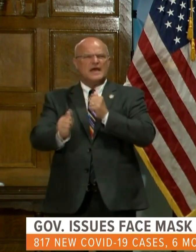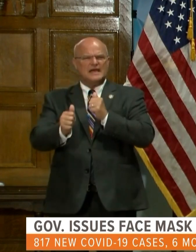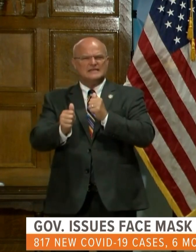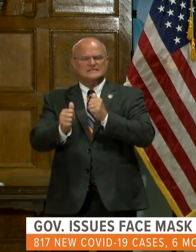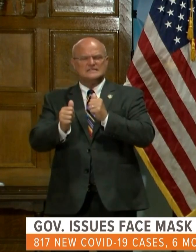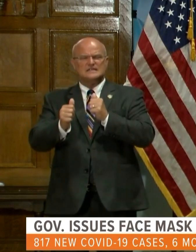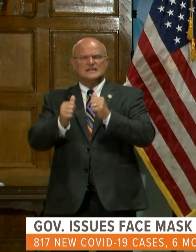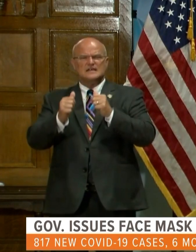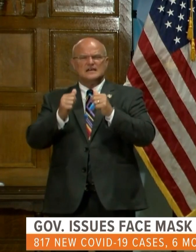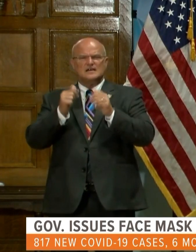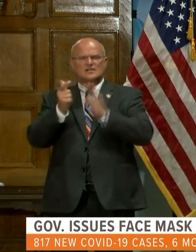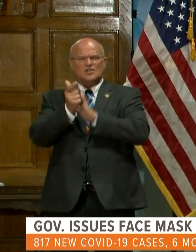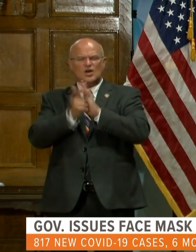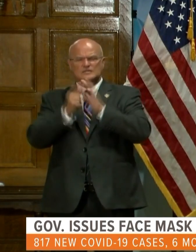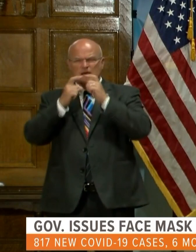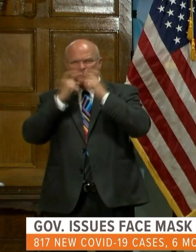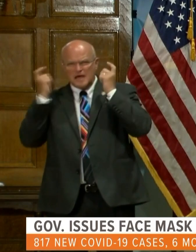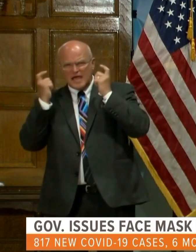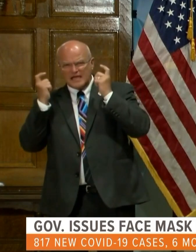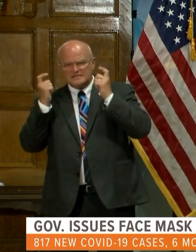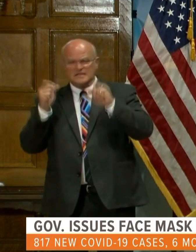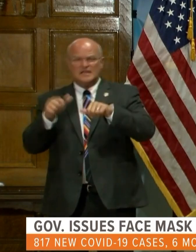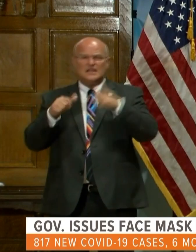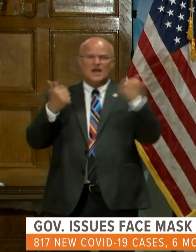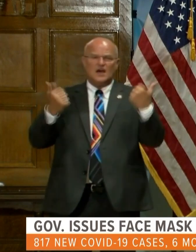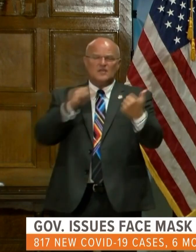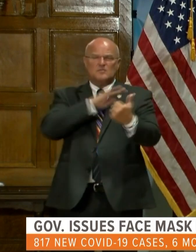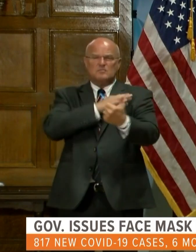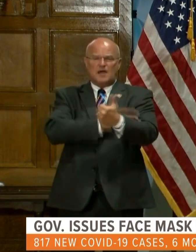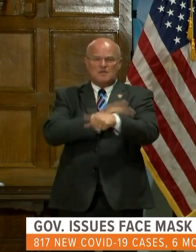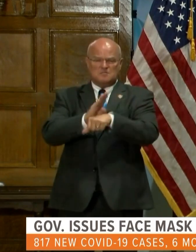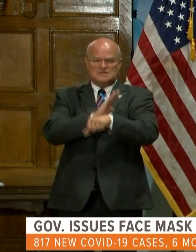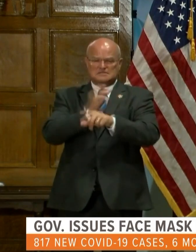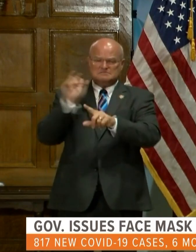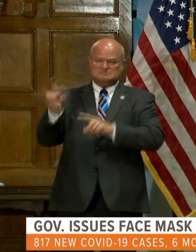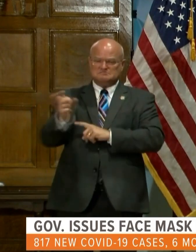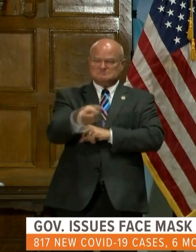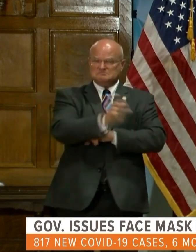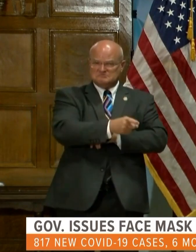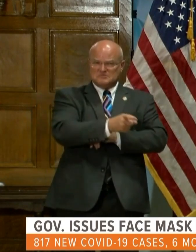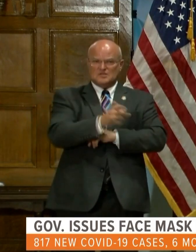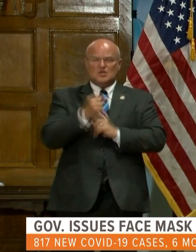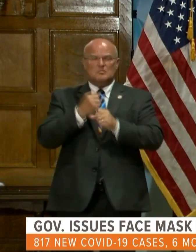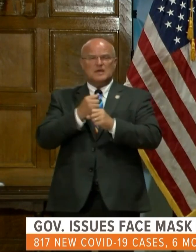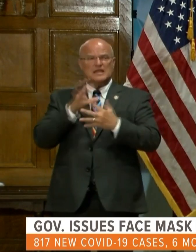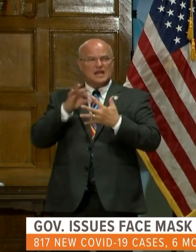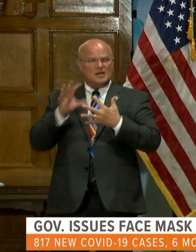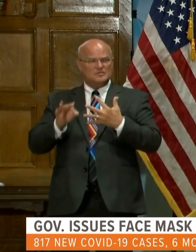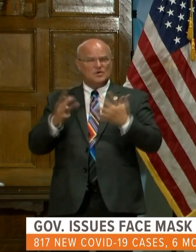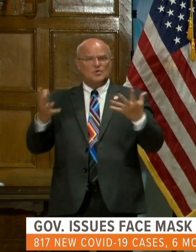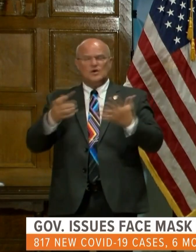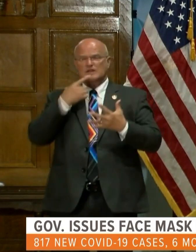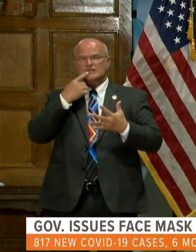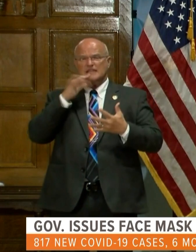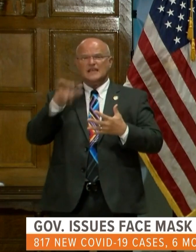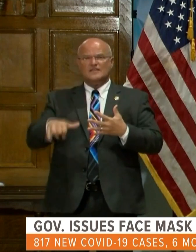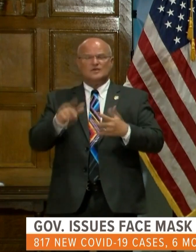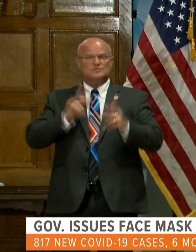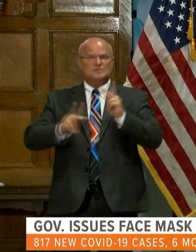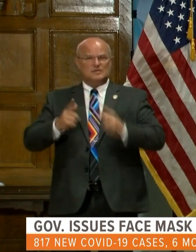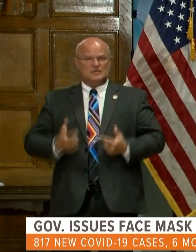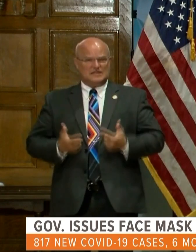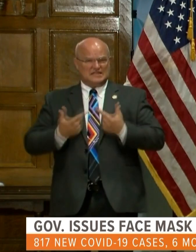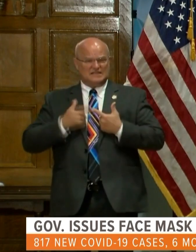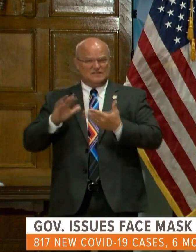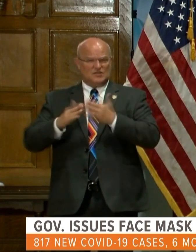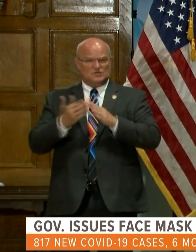already about face masks, and then others gave that power to businesses and sort of made it optional. What do you say to those residents living